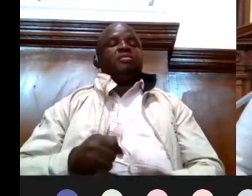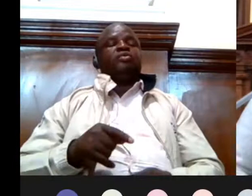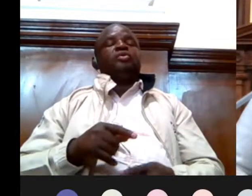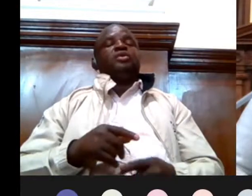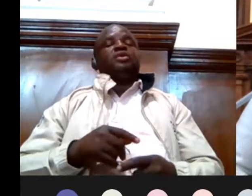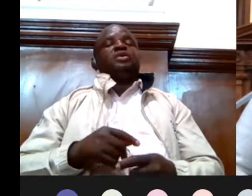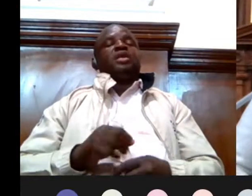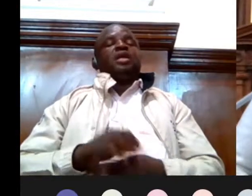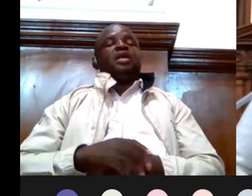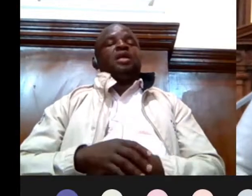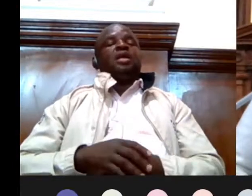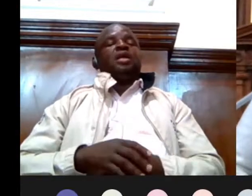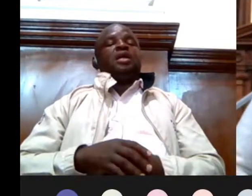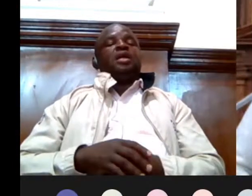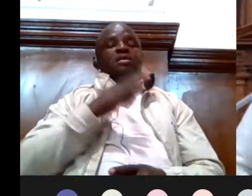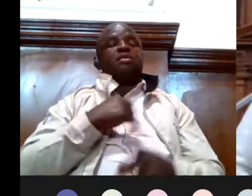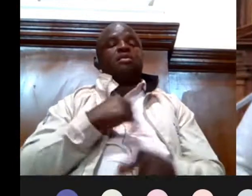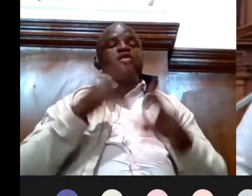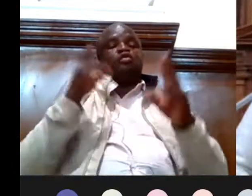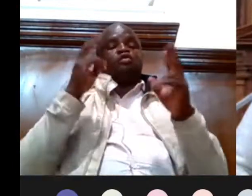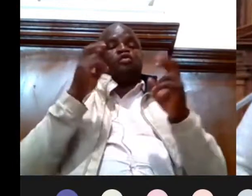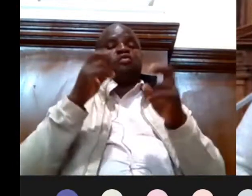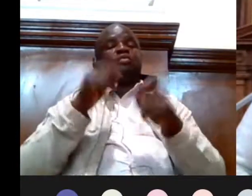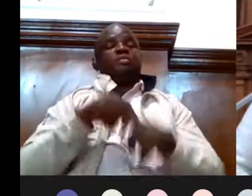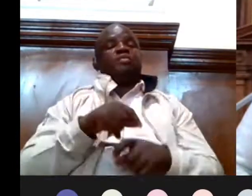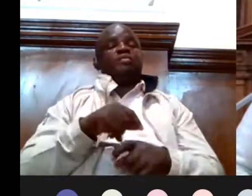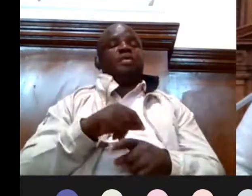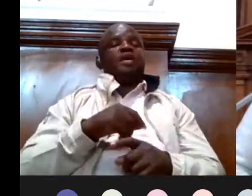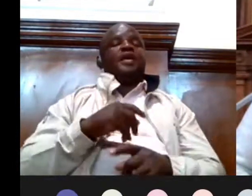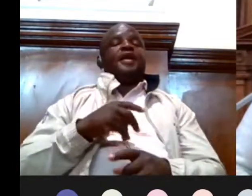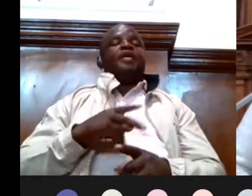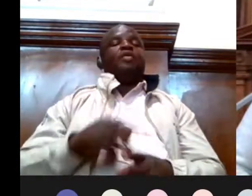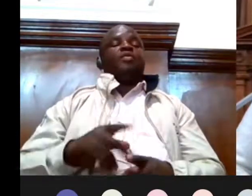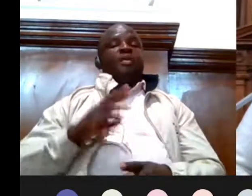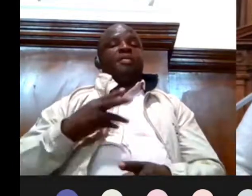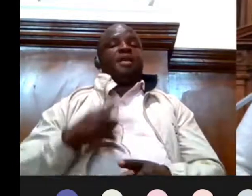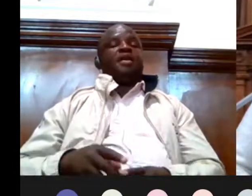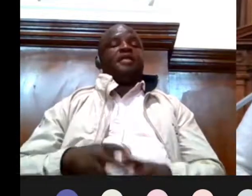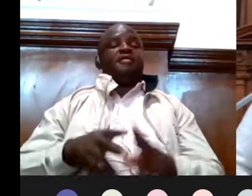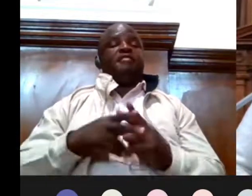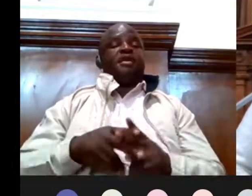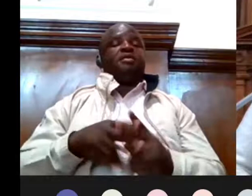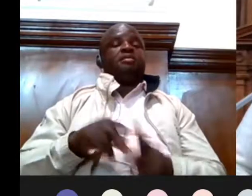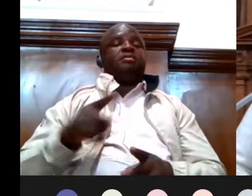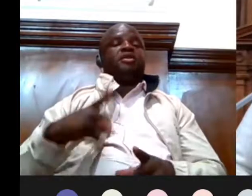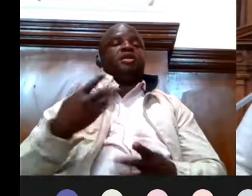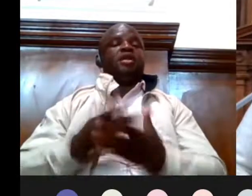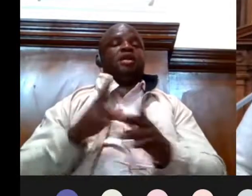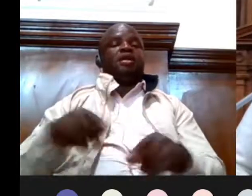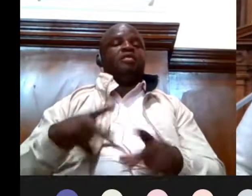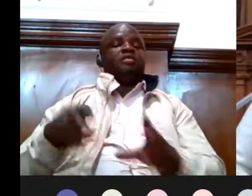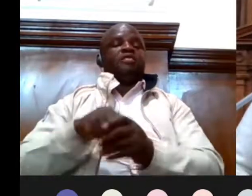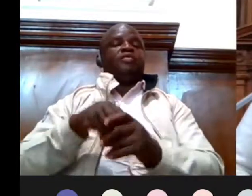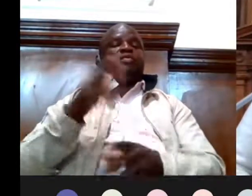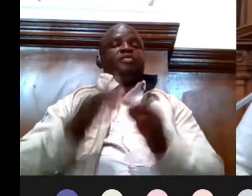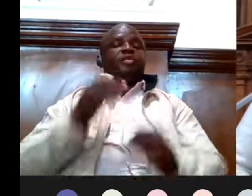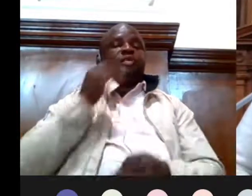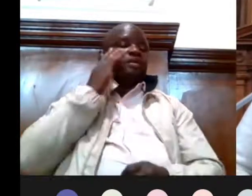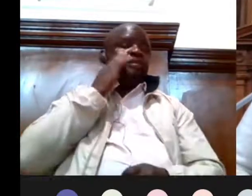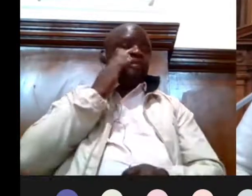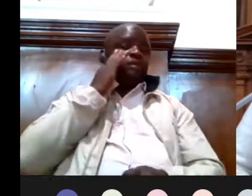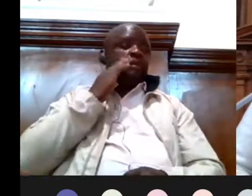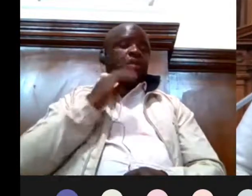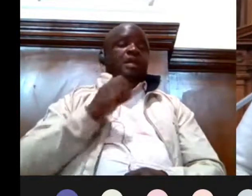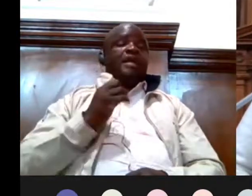the issue of gender-based violence, let us not politicize it. Immediately when my neighbor